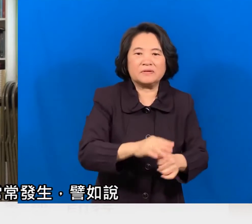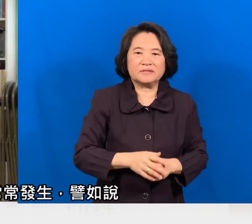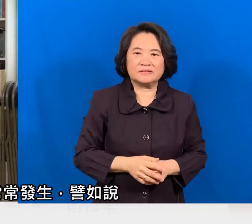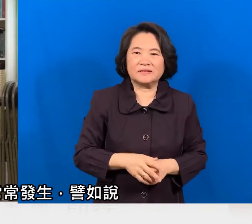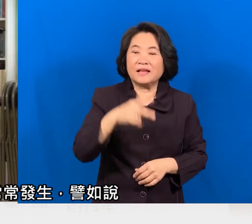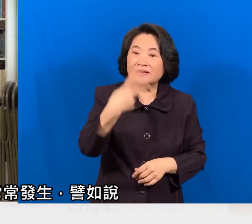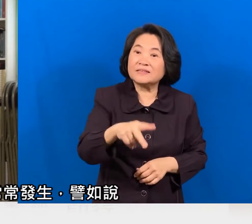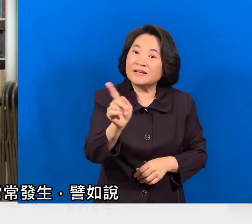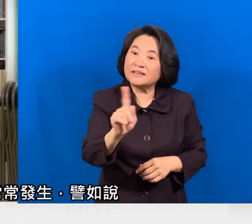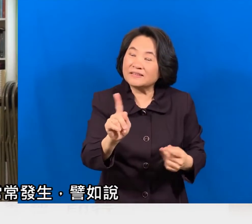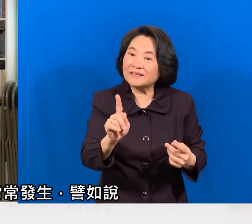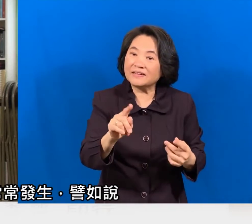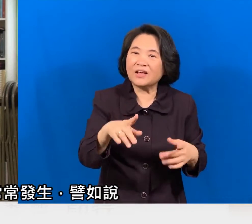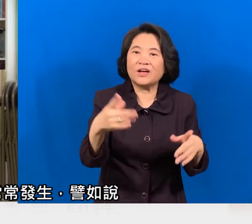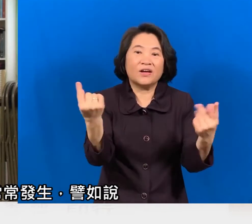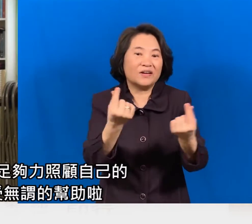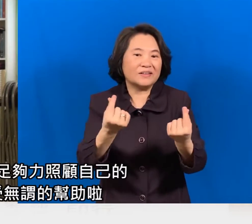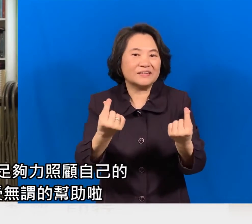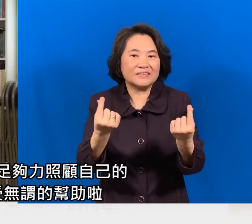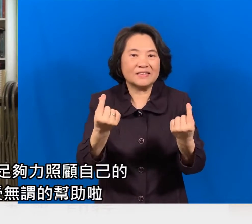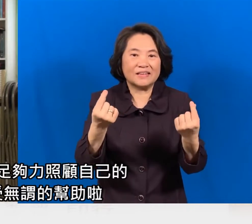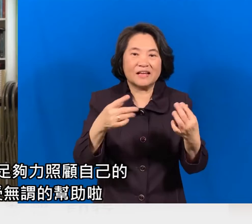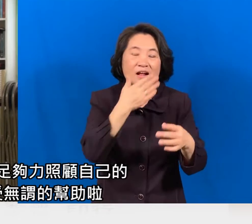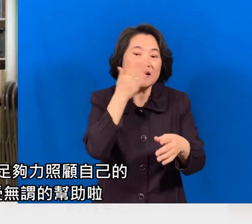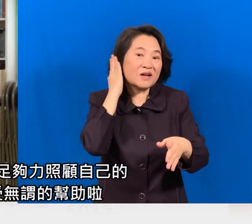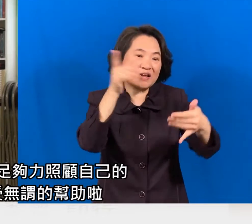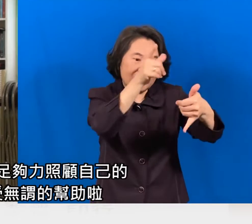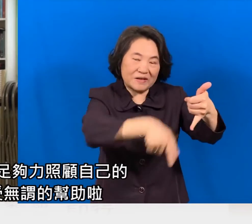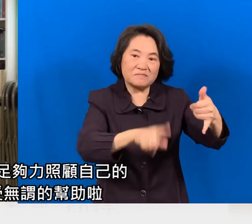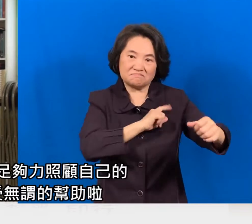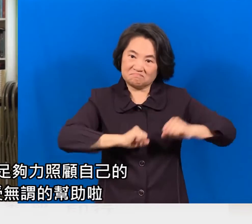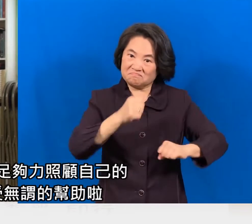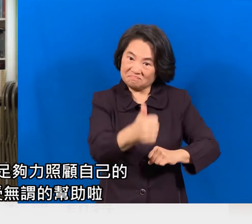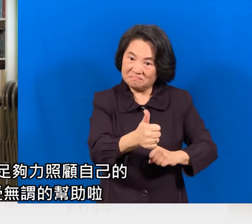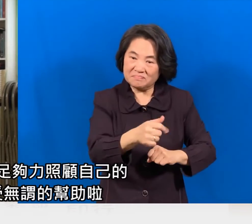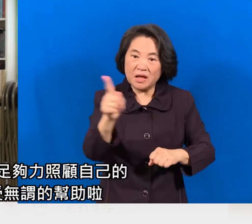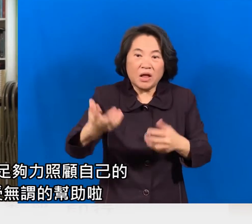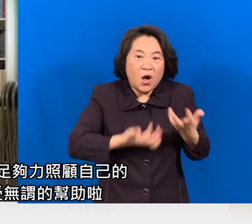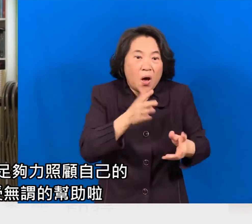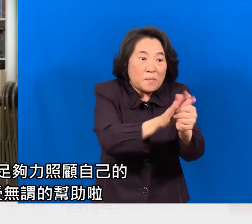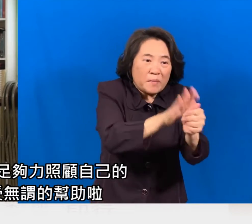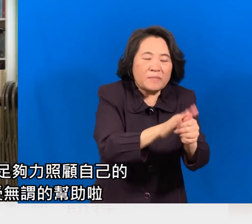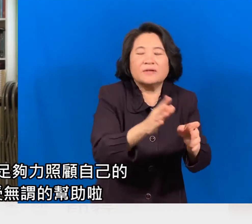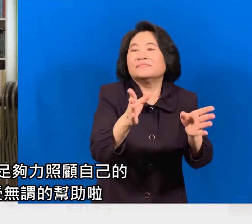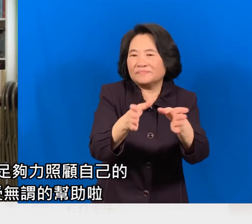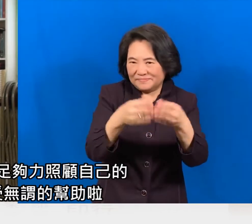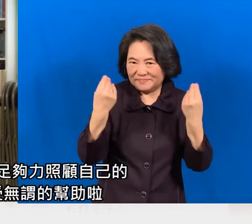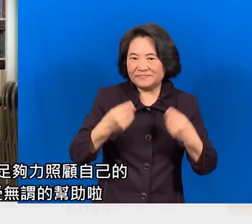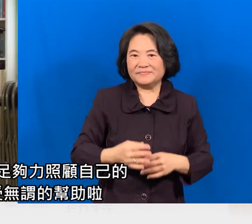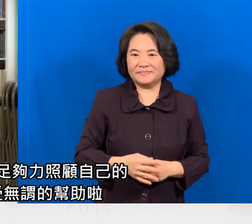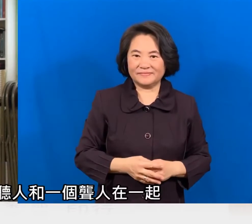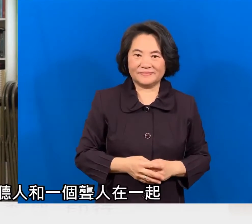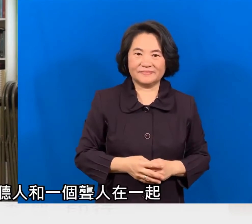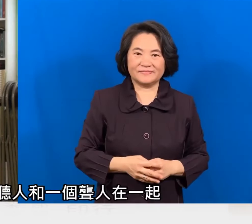Things like this happen very often. For example, forcing a deaf person who is totally capable of caring for himself to accept